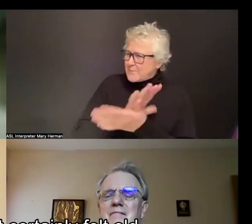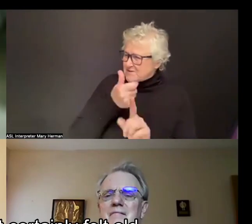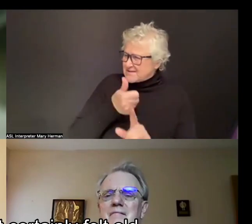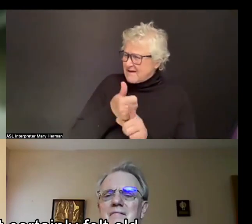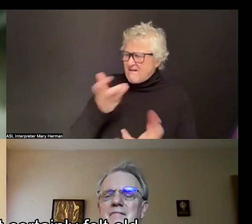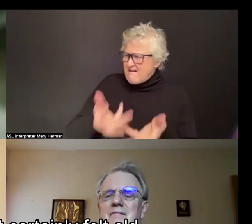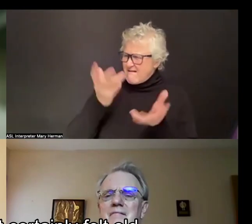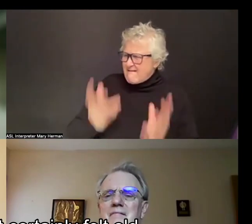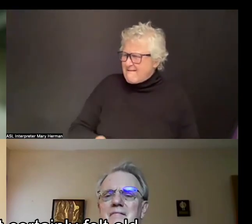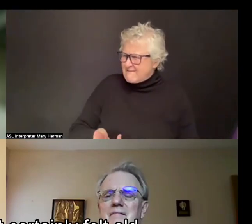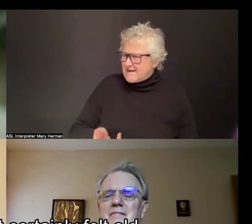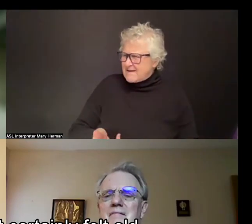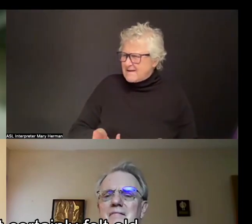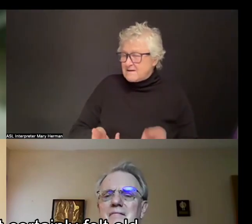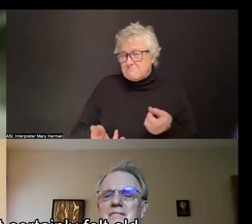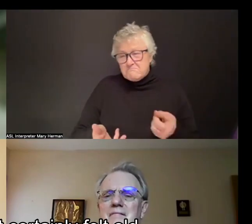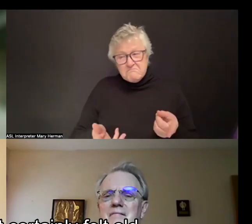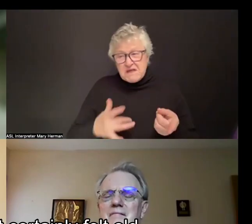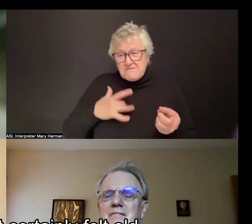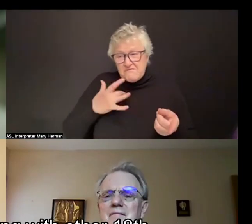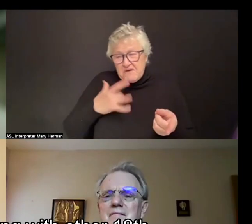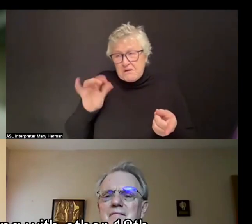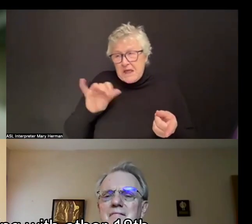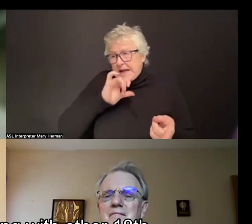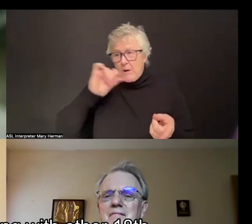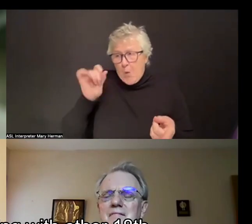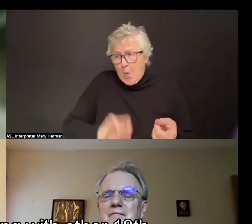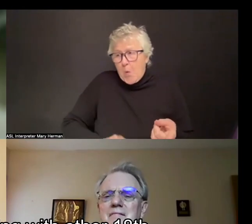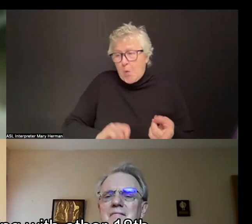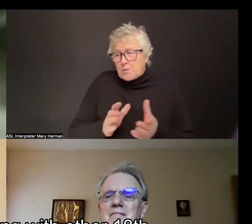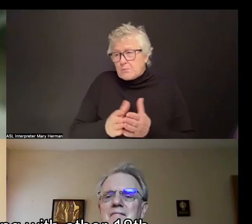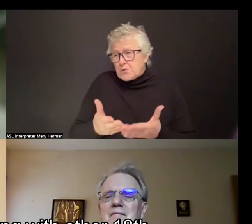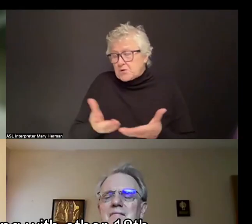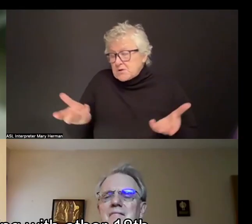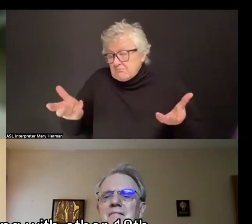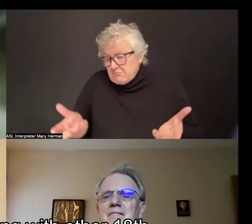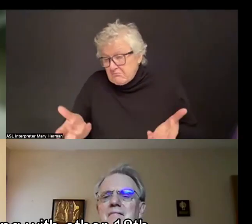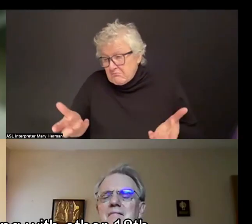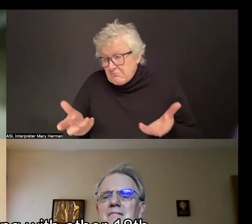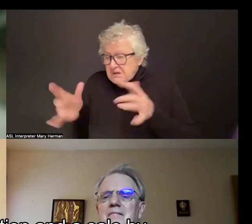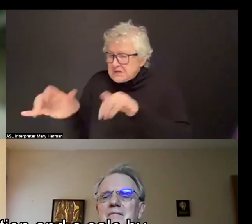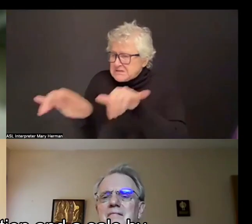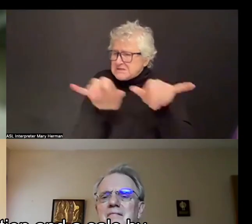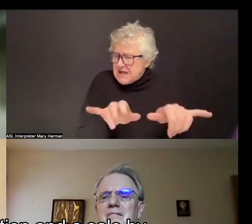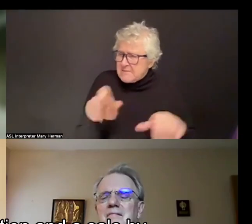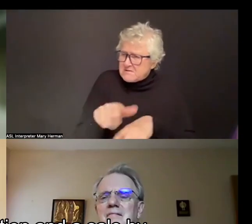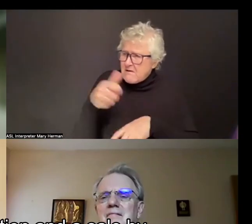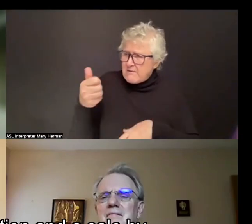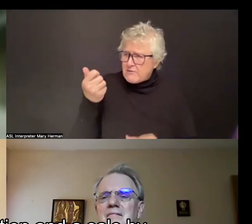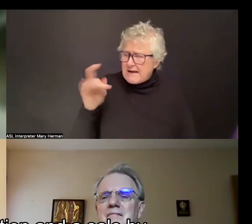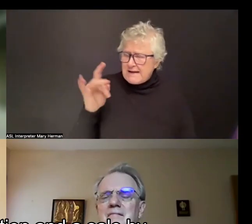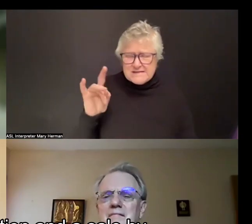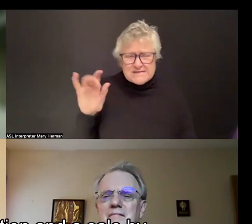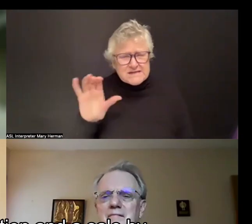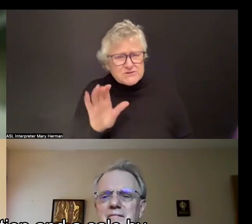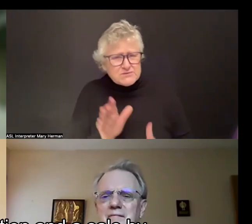manuscript certainly felt old enough. And the type looked consistent in font and spacing with other 18th century books, with a title page claiming publication and a